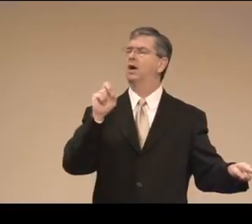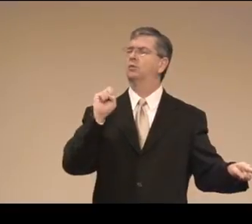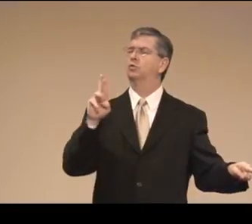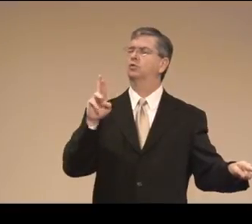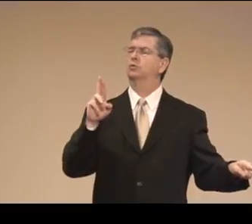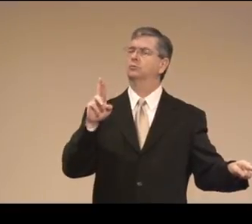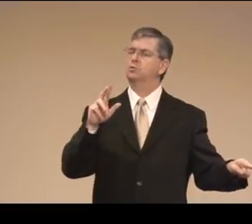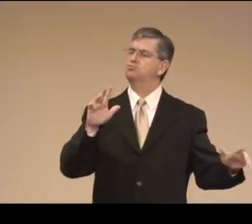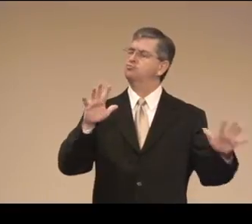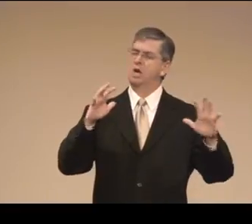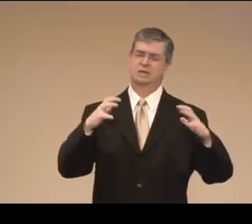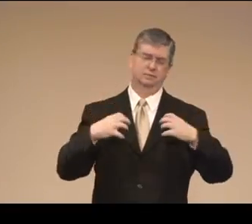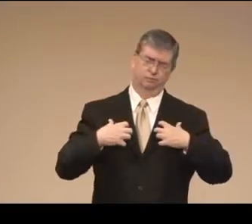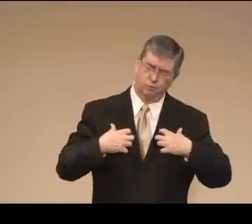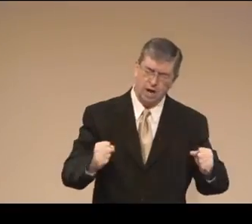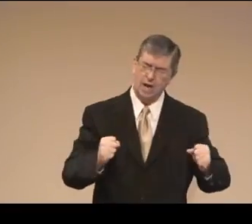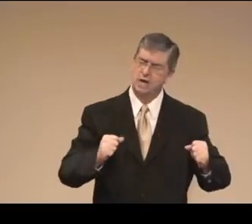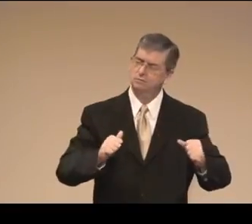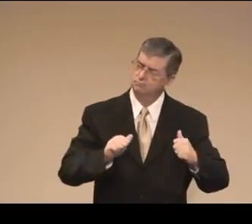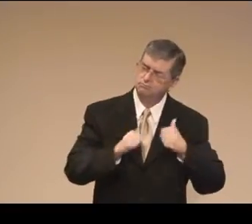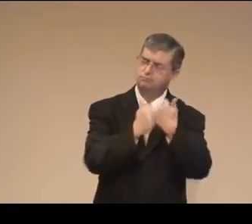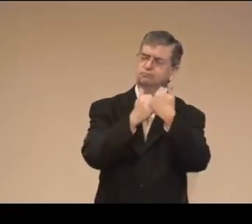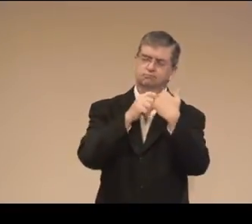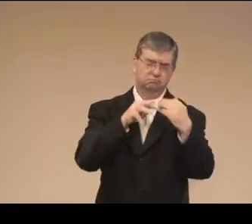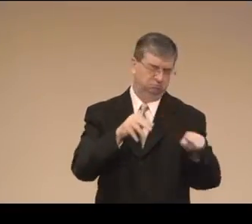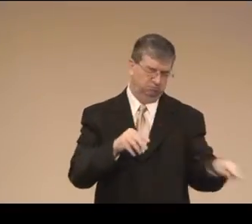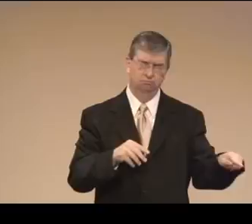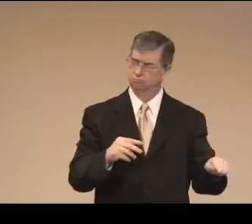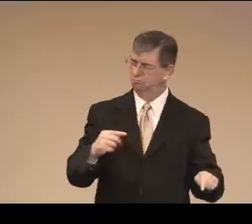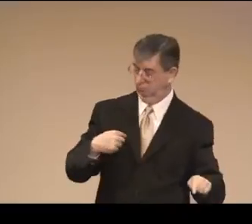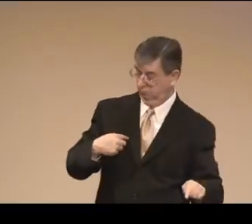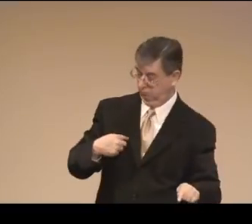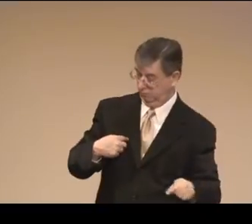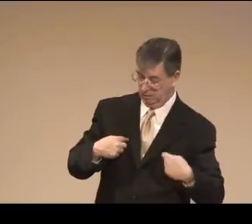yet he's a mighty man of valor and a man of strength.